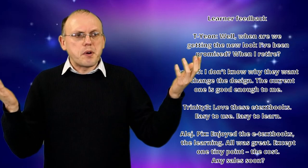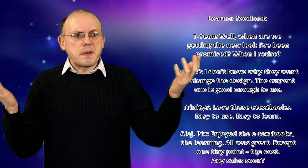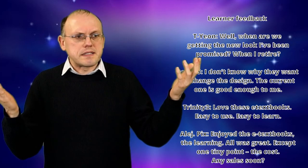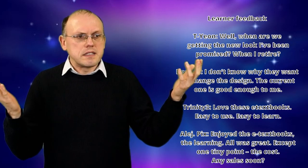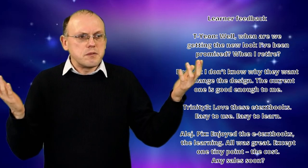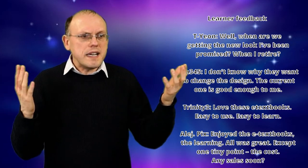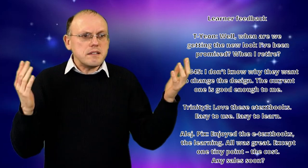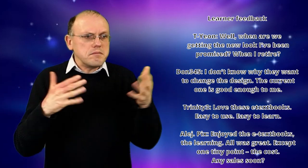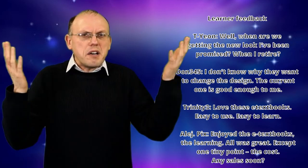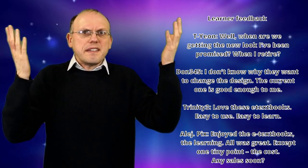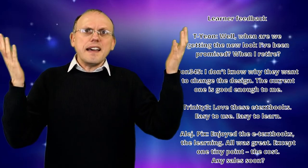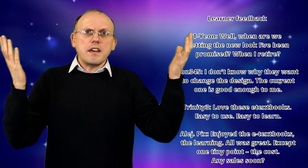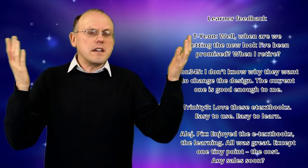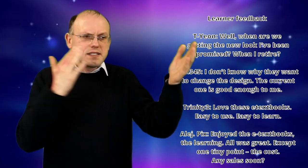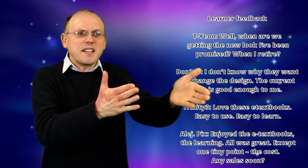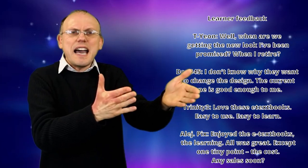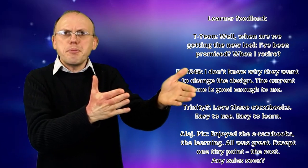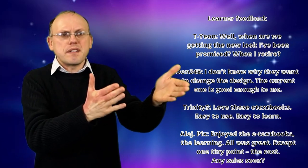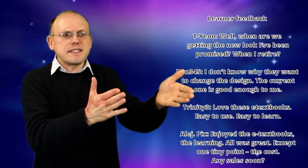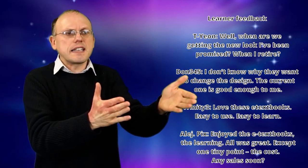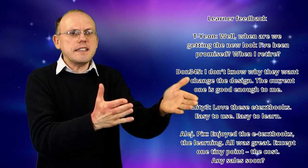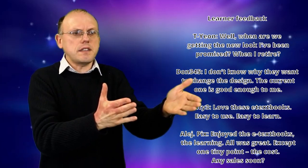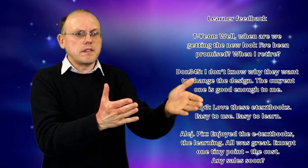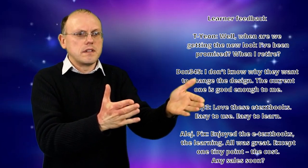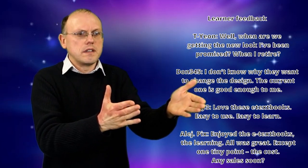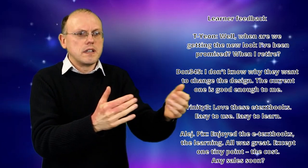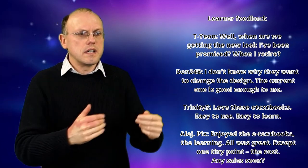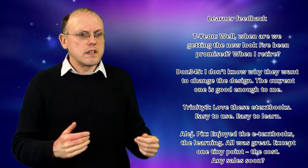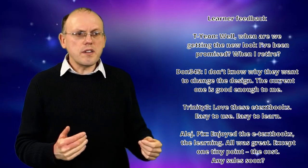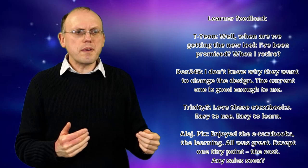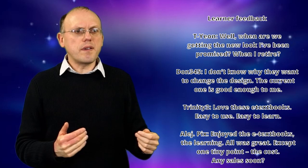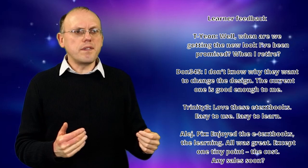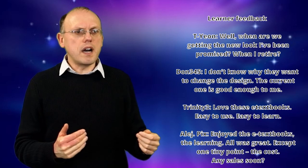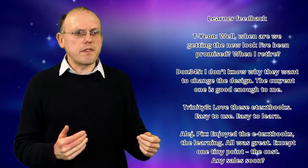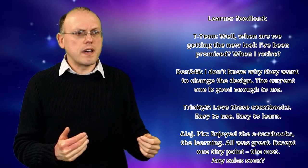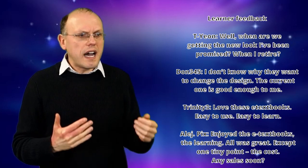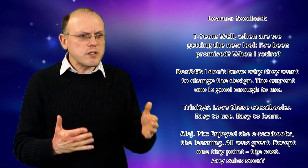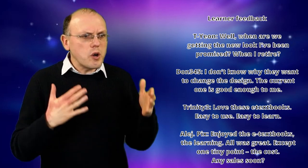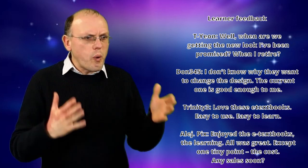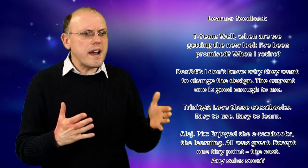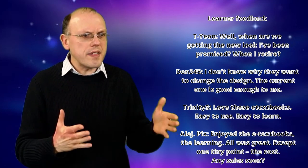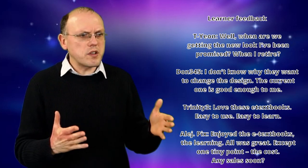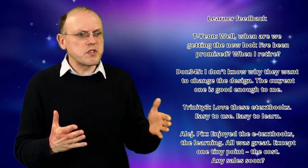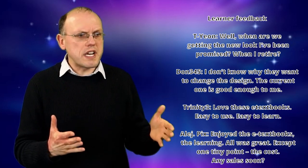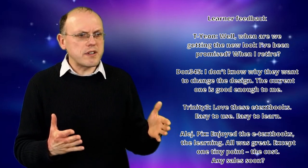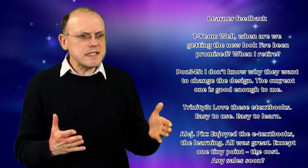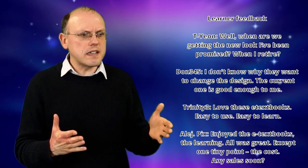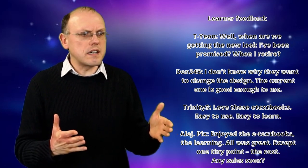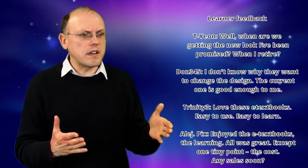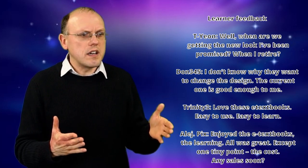promised? When I retire, it's not happy, that's negative. Don 345, I don't know why they want to change the design. The